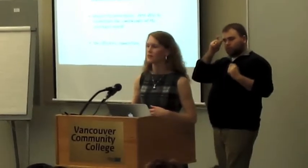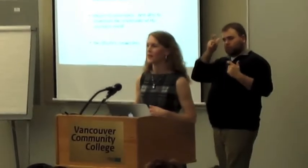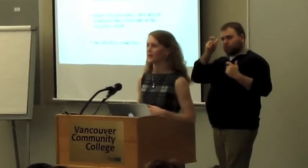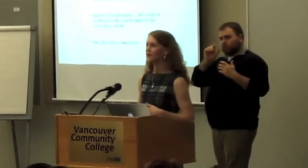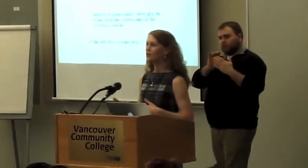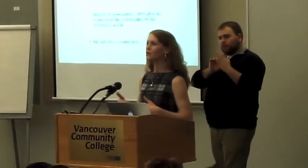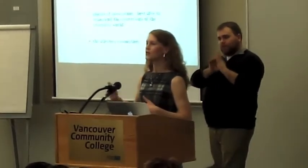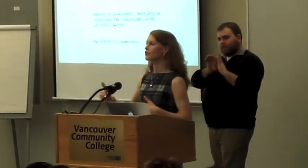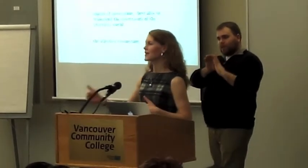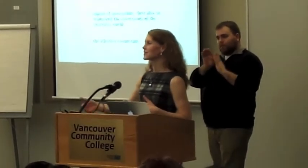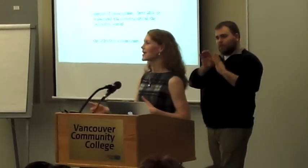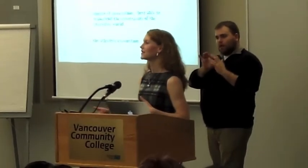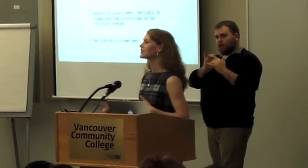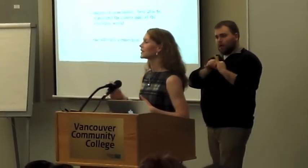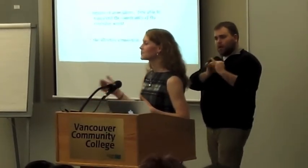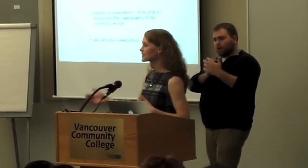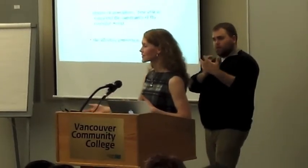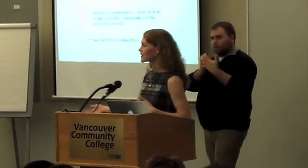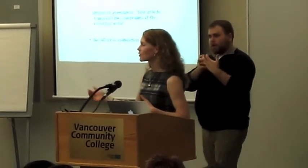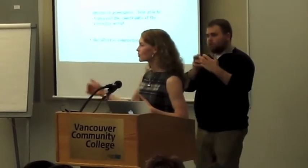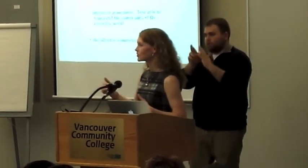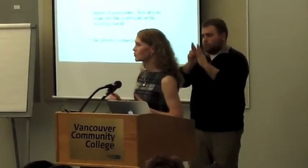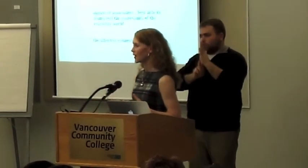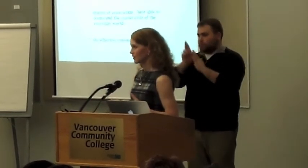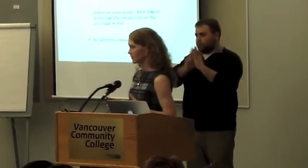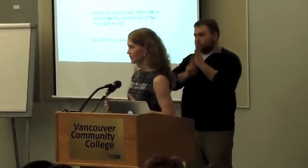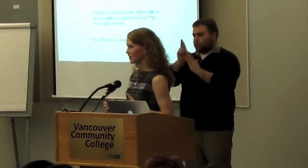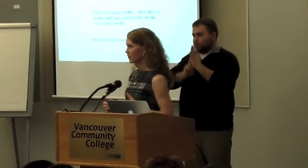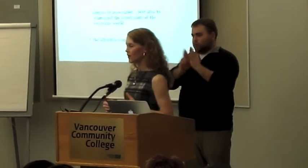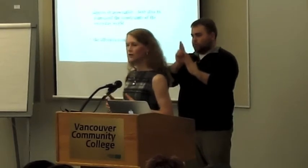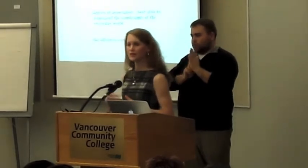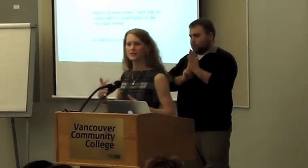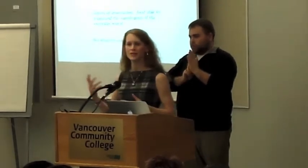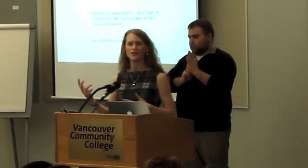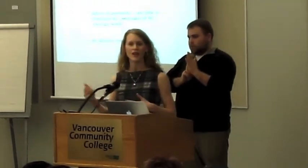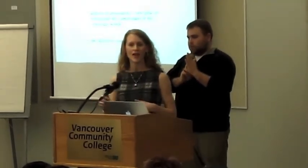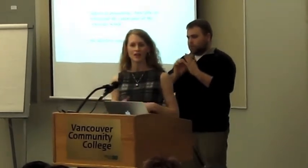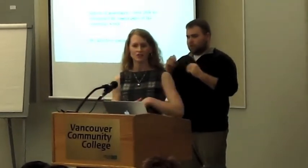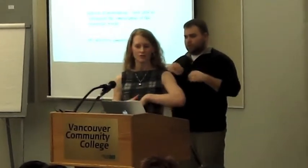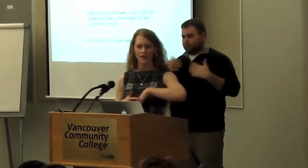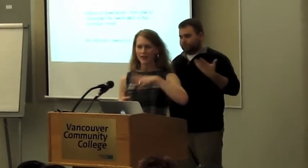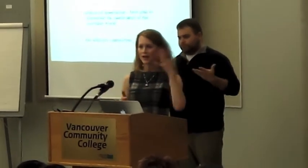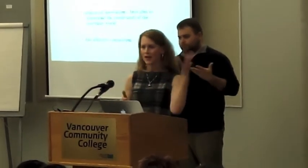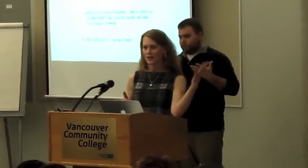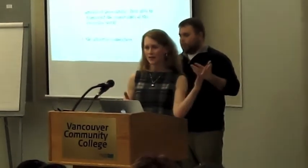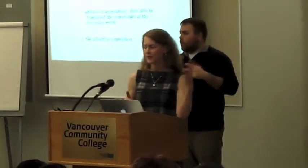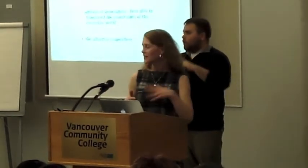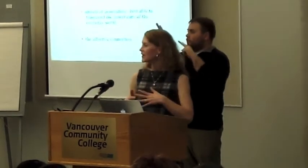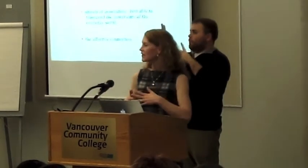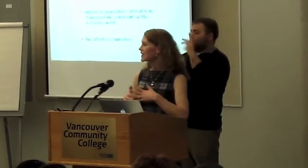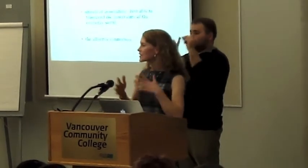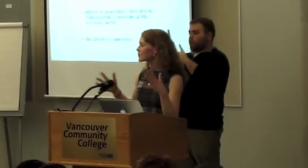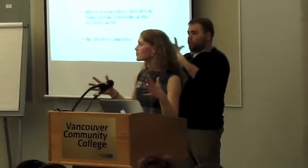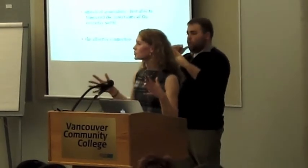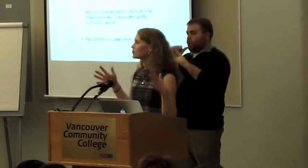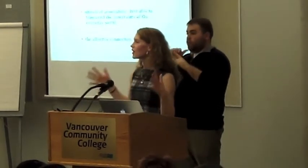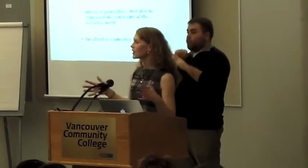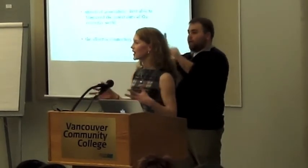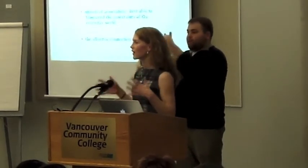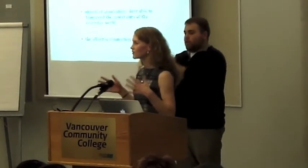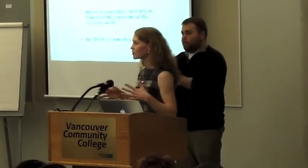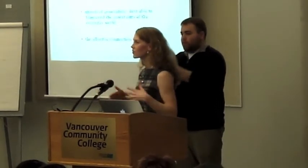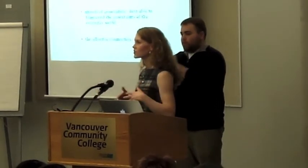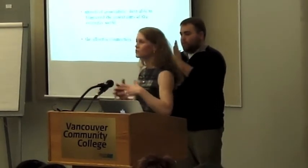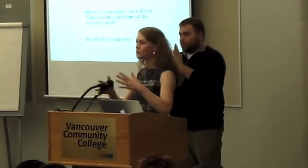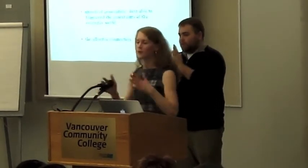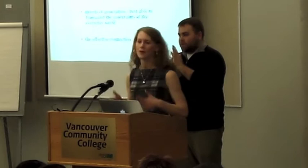or something who can transcend the limits that hold you in. Whether it's Steve Nash or Lady Gaga, these people do